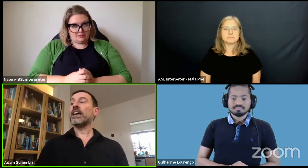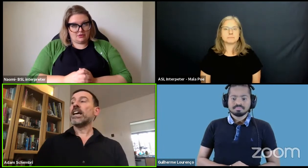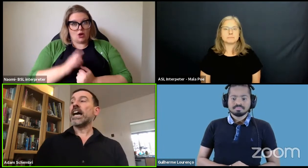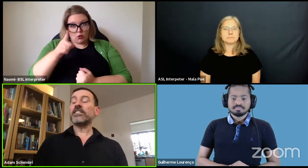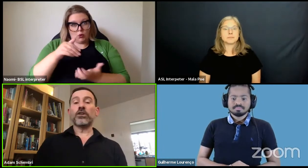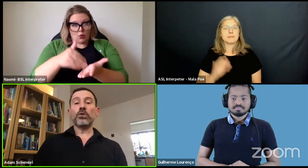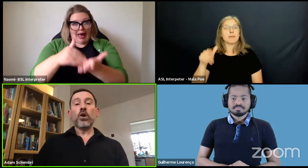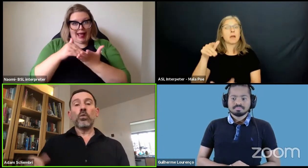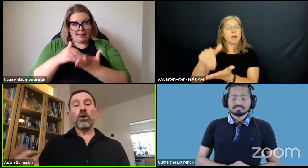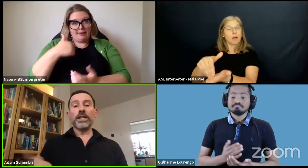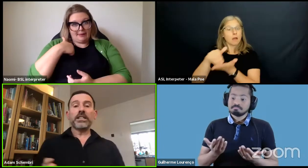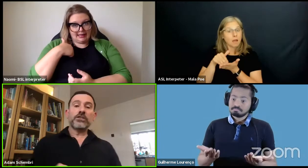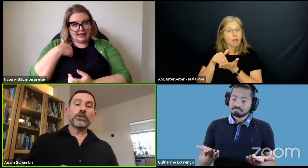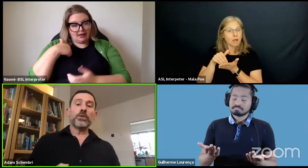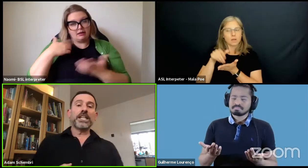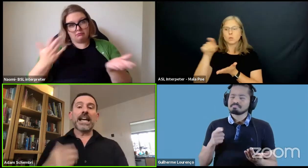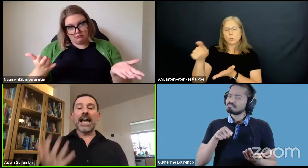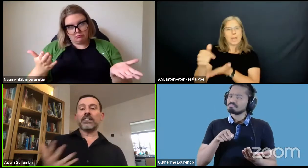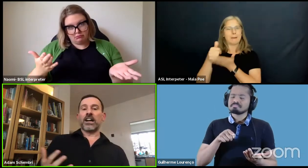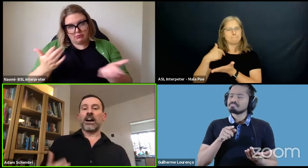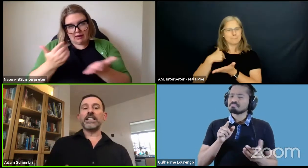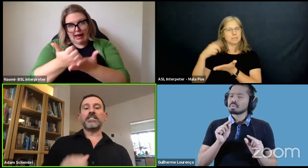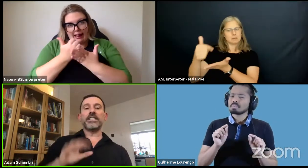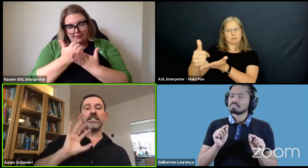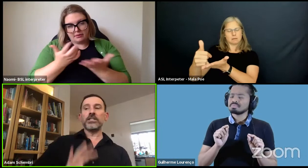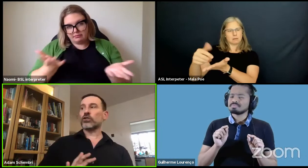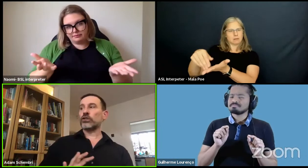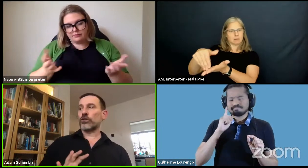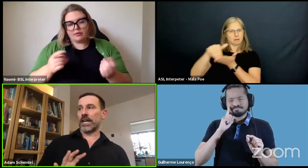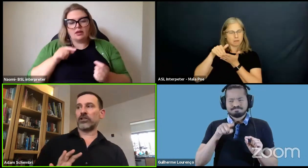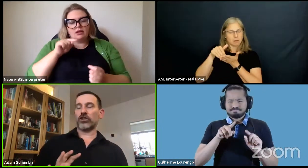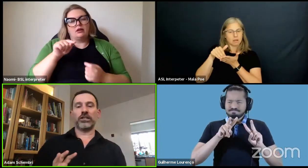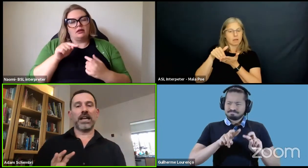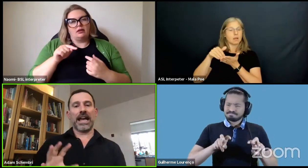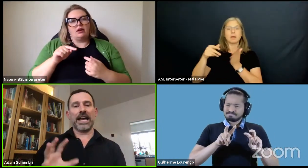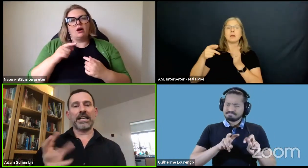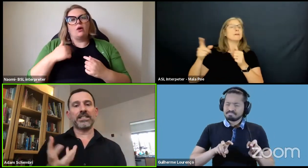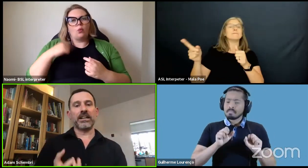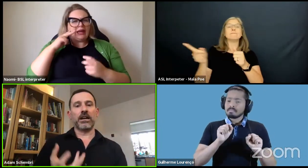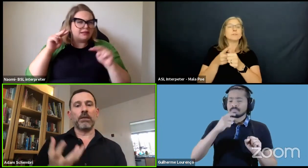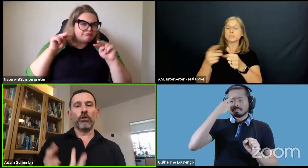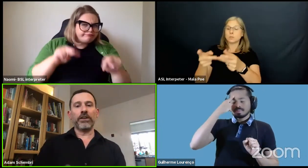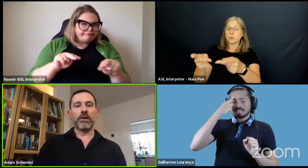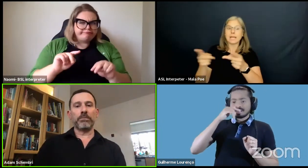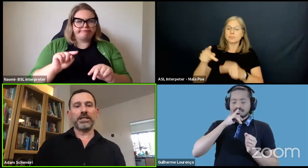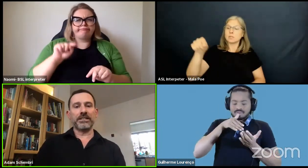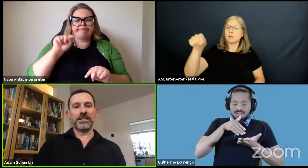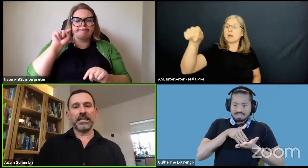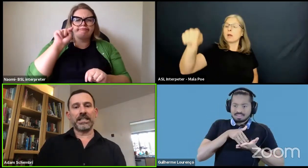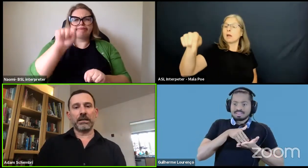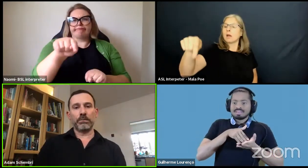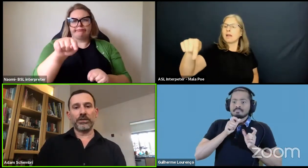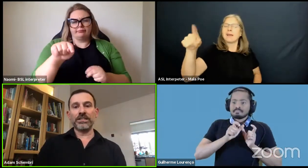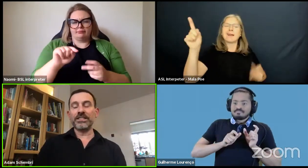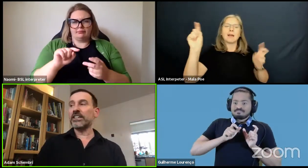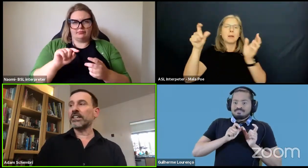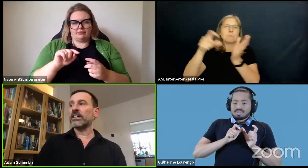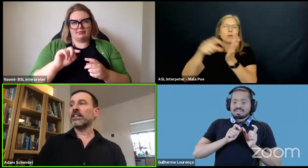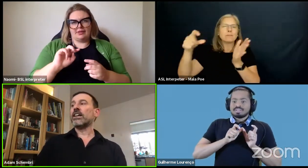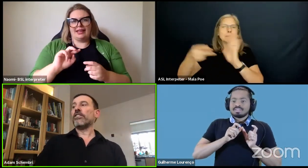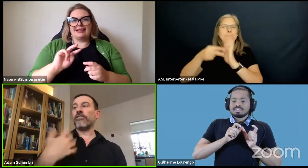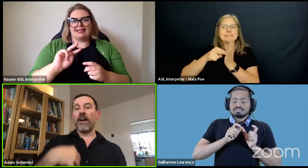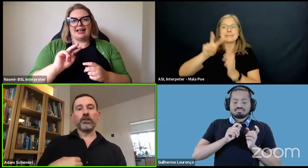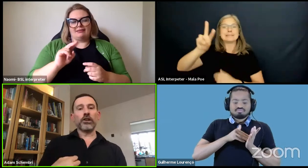Okay, and so what we can do is we can analyze the initial location as a morpheme representing second person